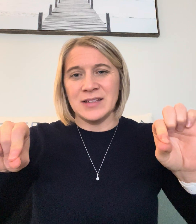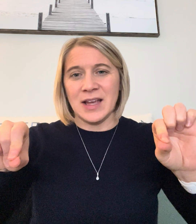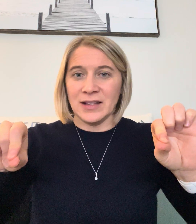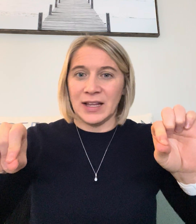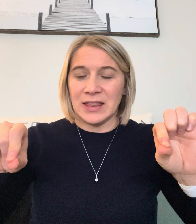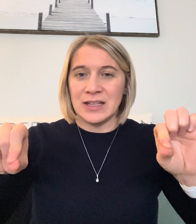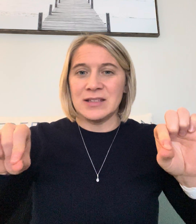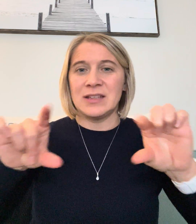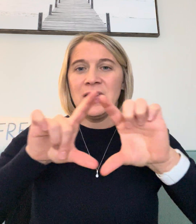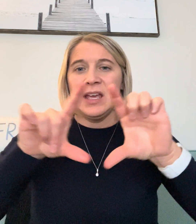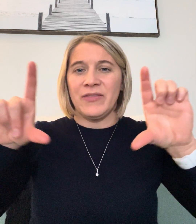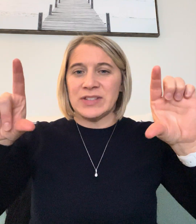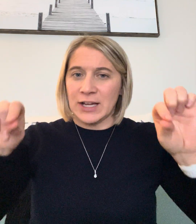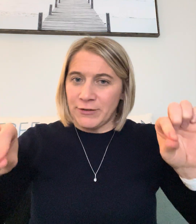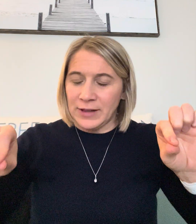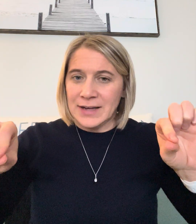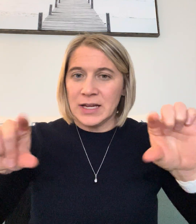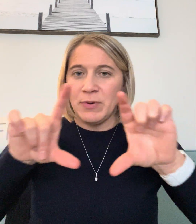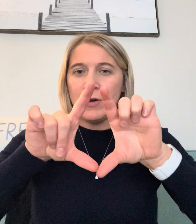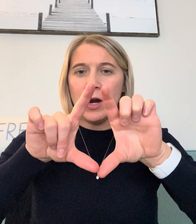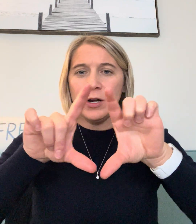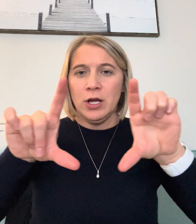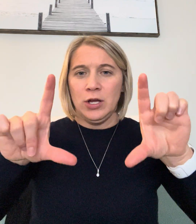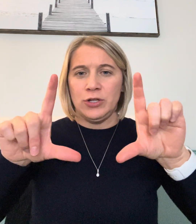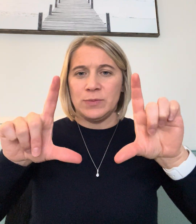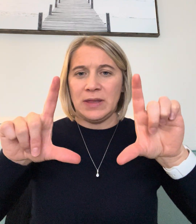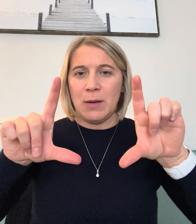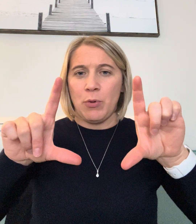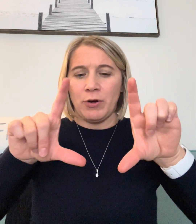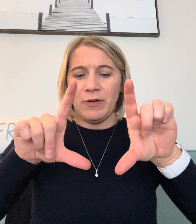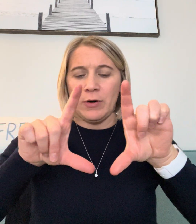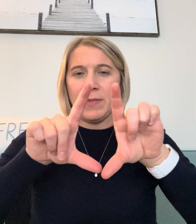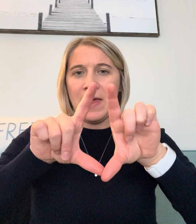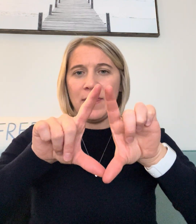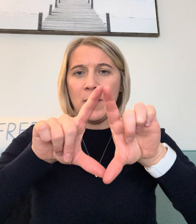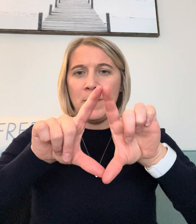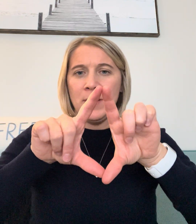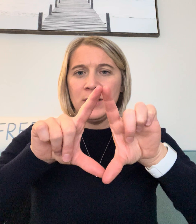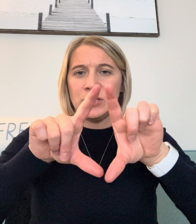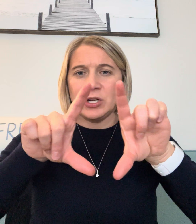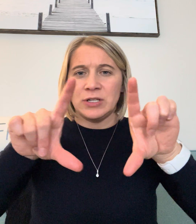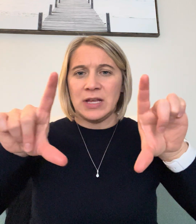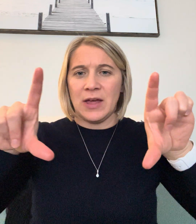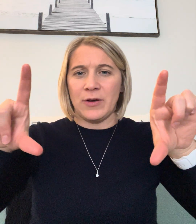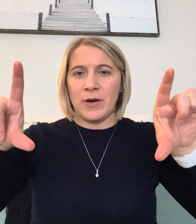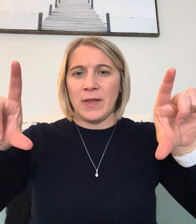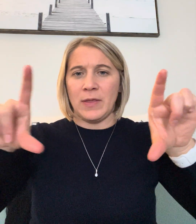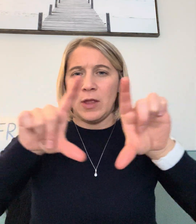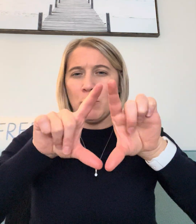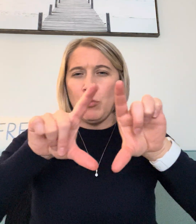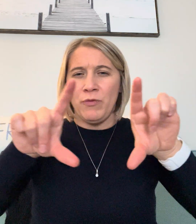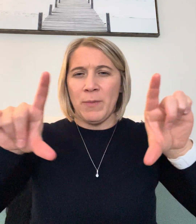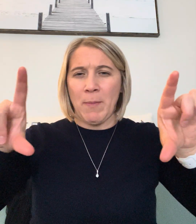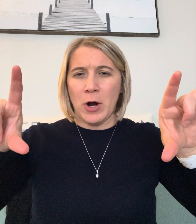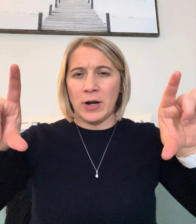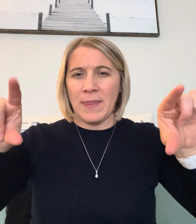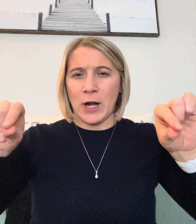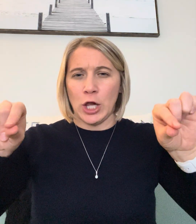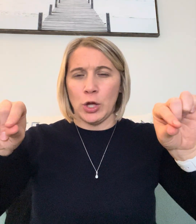signed like this. If it's like a flat type of card, just make that pointer finger and that thumb start together and move them apart and then close